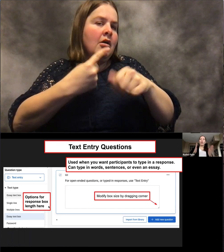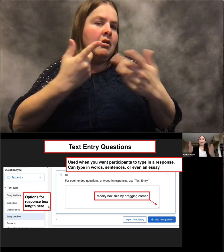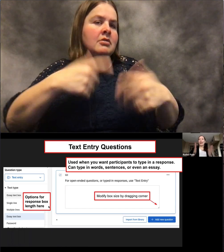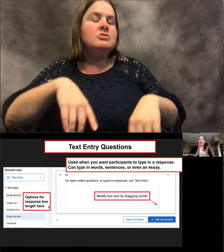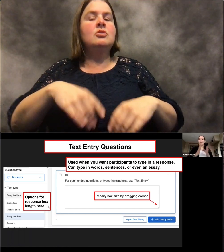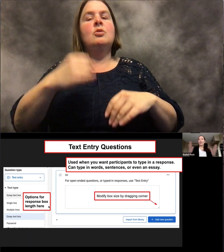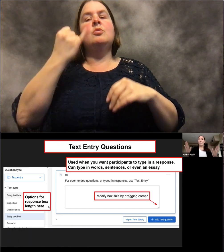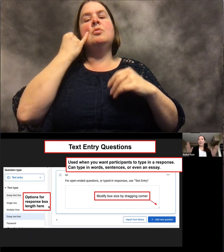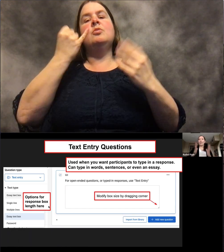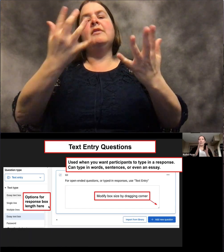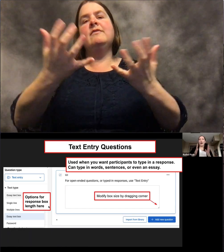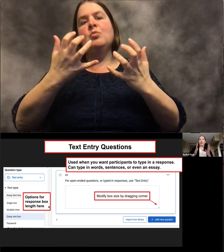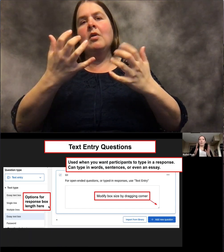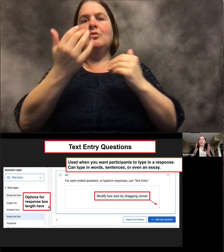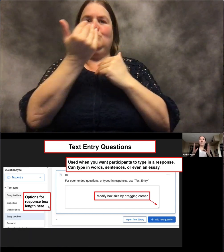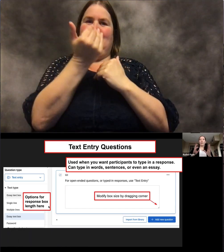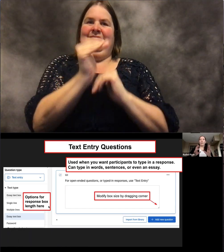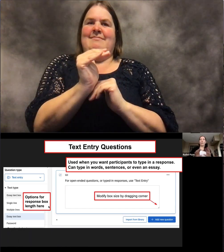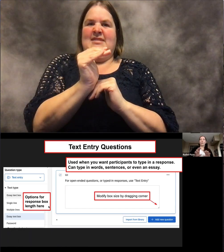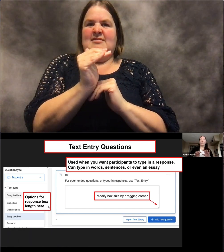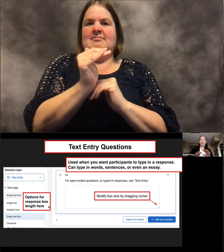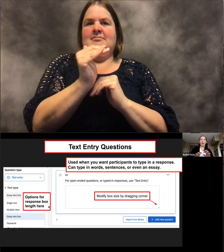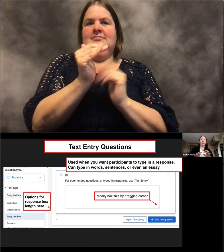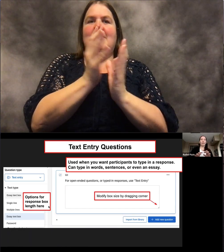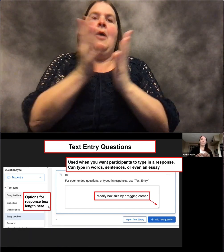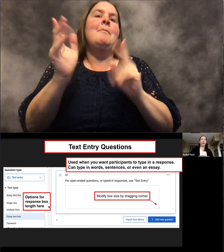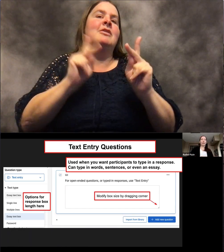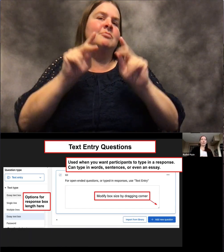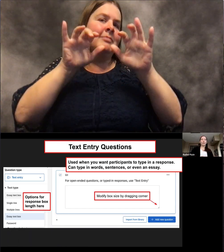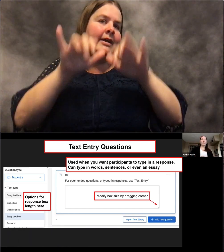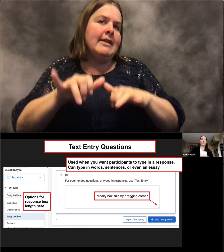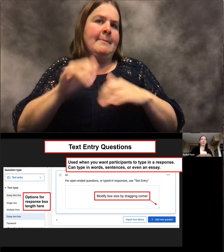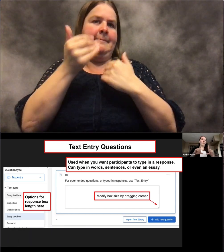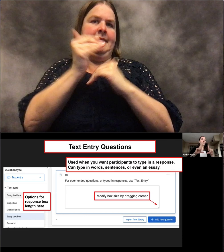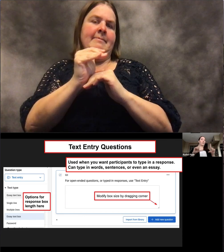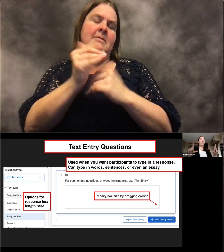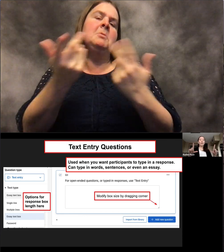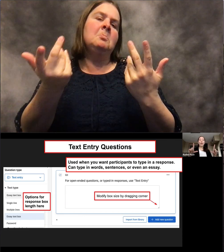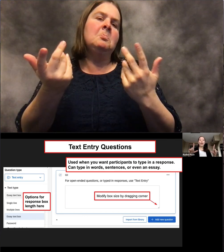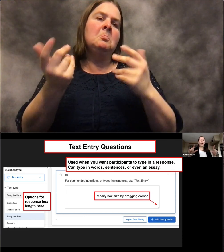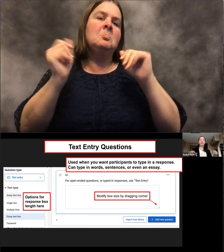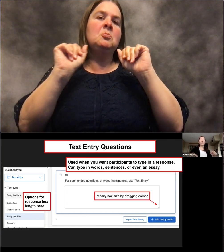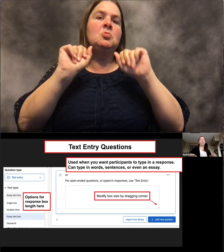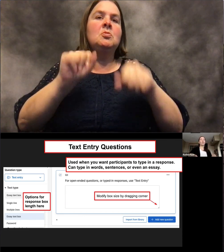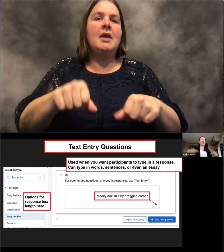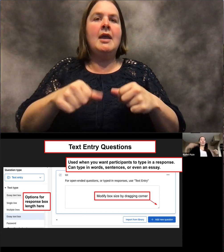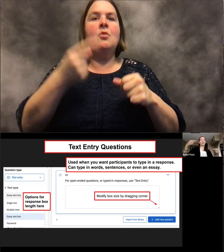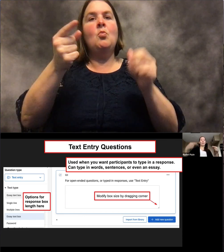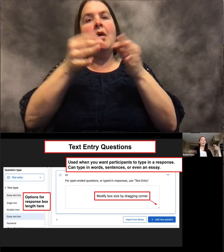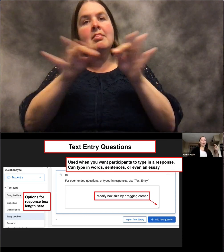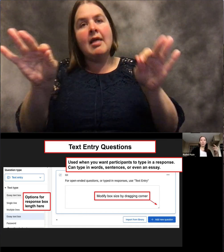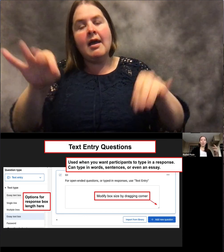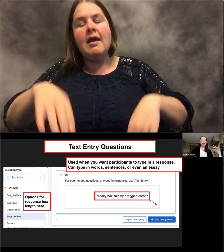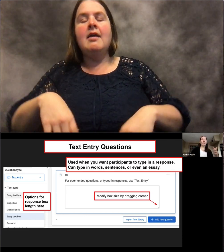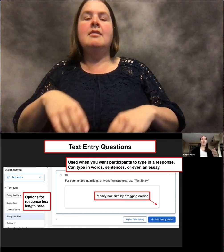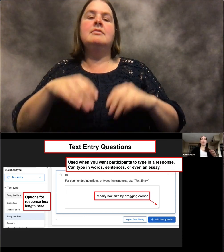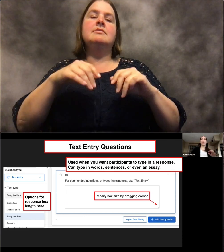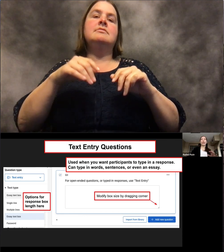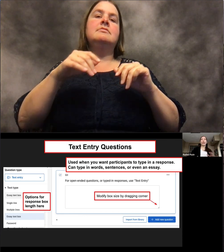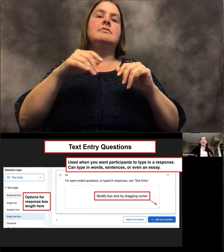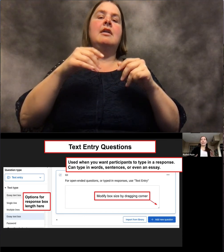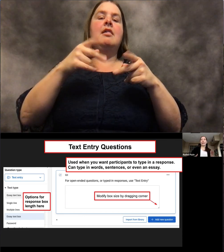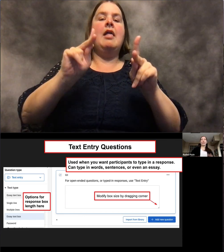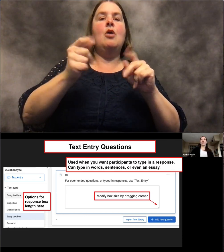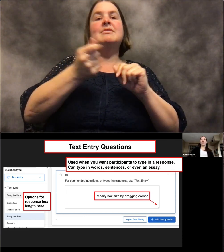if you want to kind of limit the amount that people are typing into the box, you can have a single line, people can type in multiple